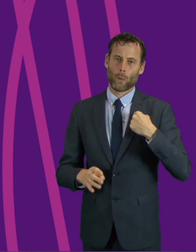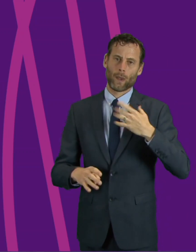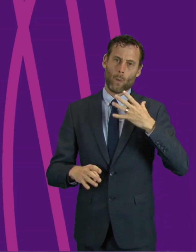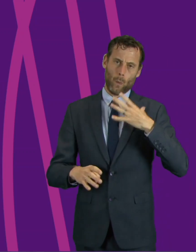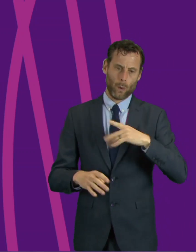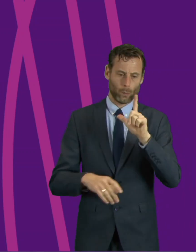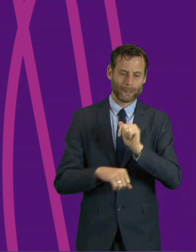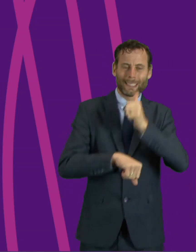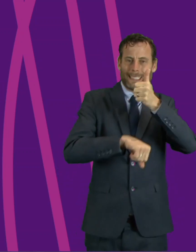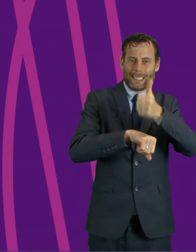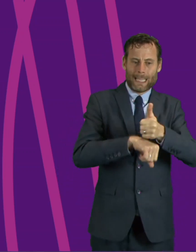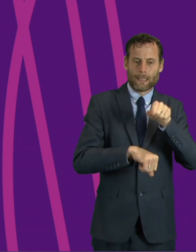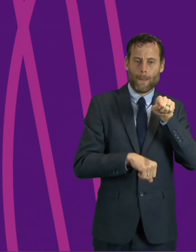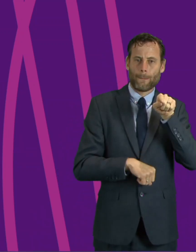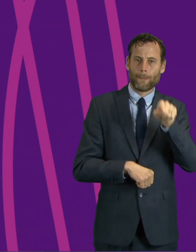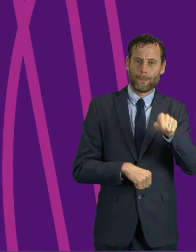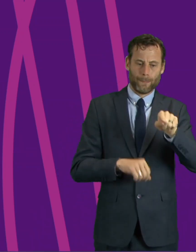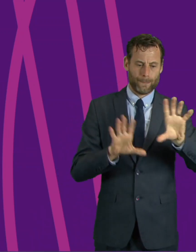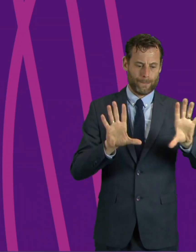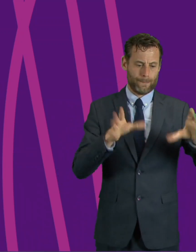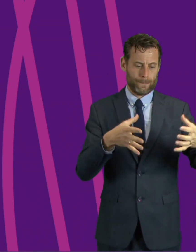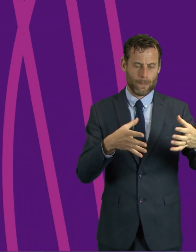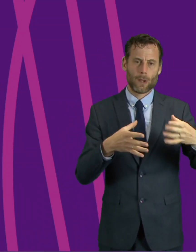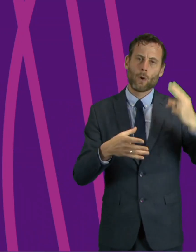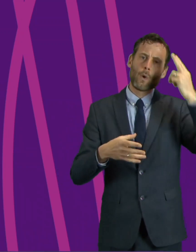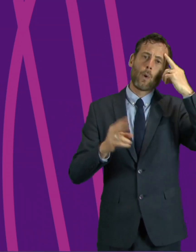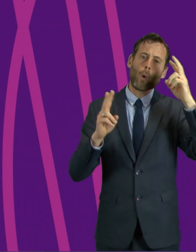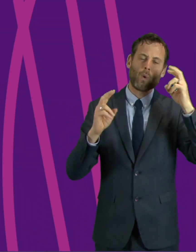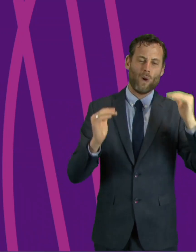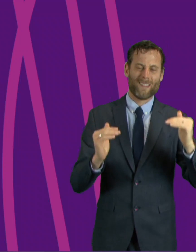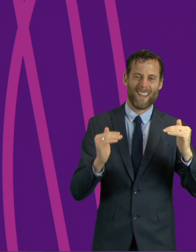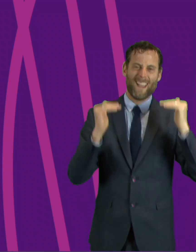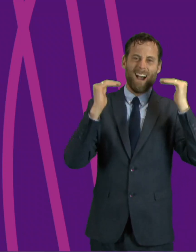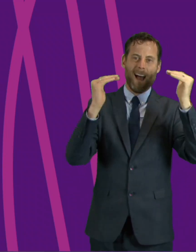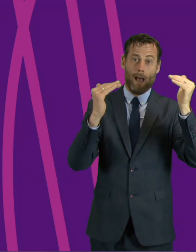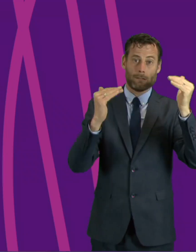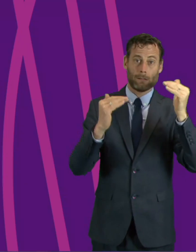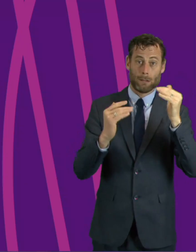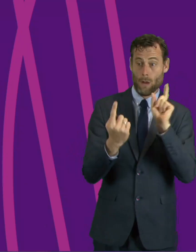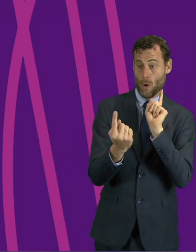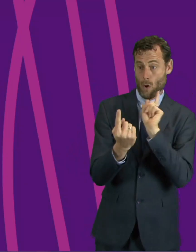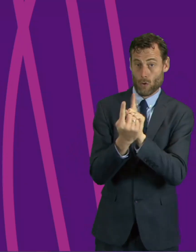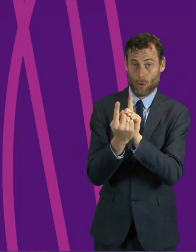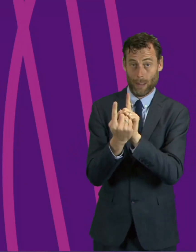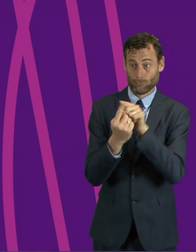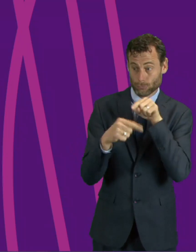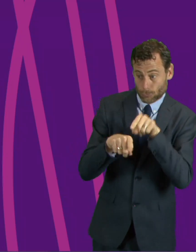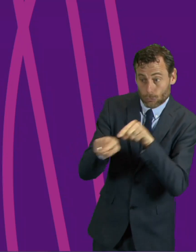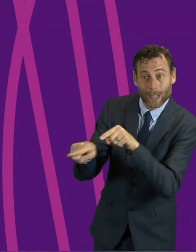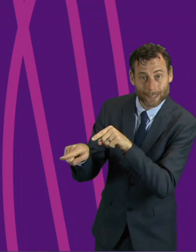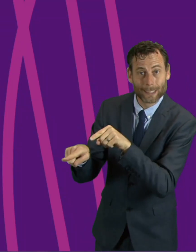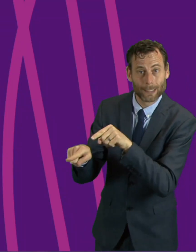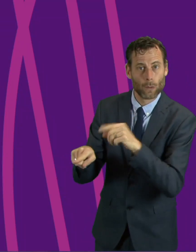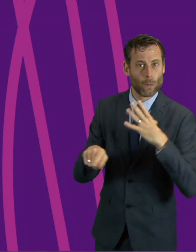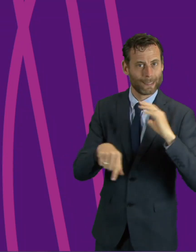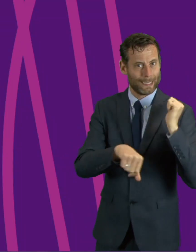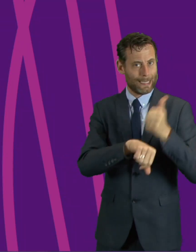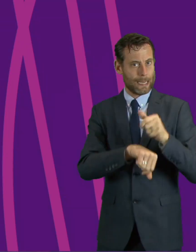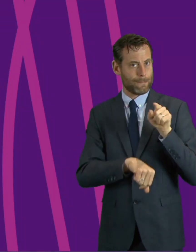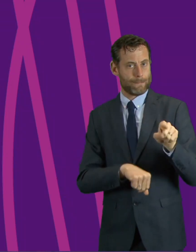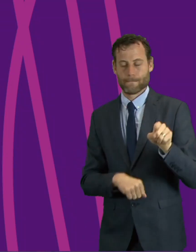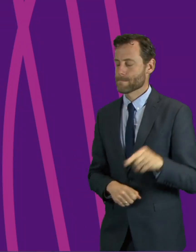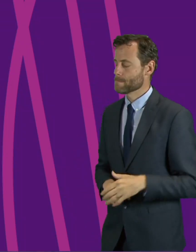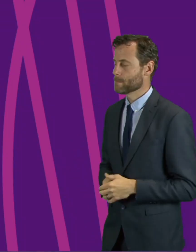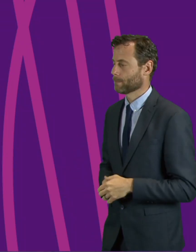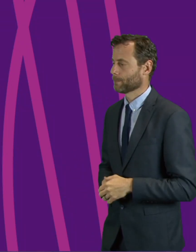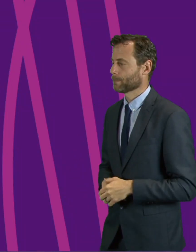an enhanced contact tracing operation to be in place by the end of May. Jackson Carlo. I do